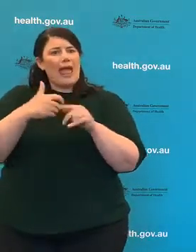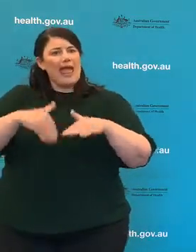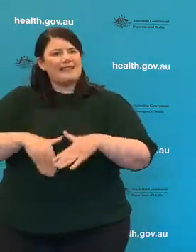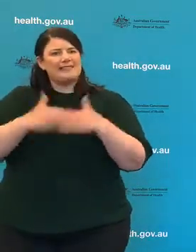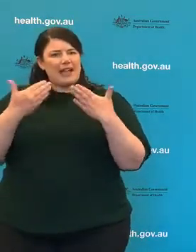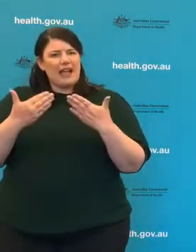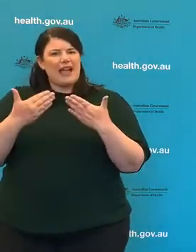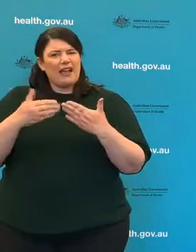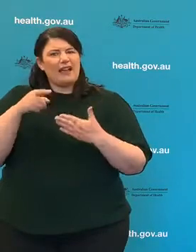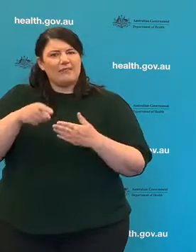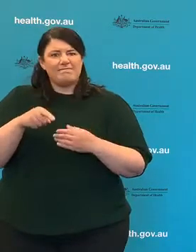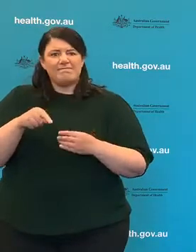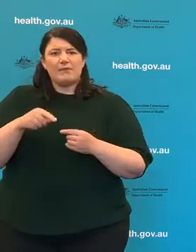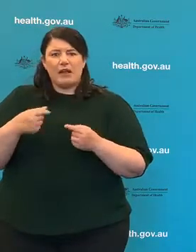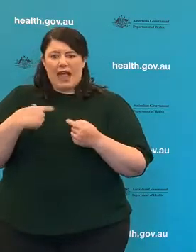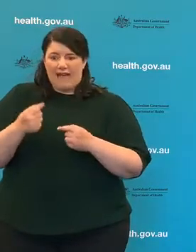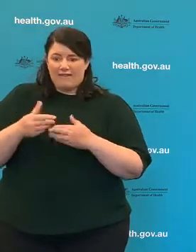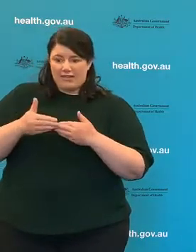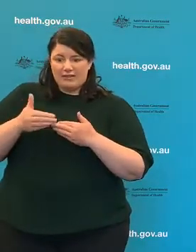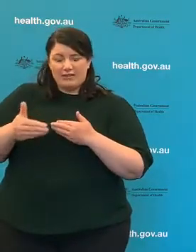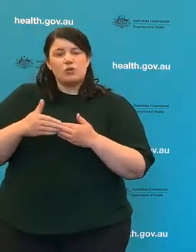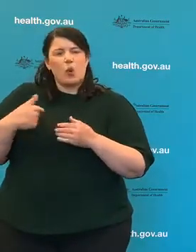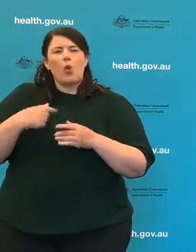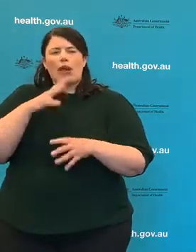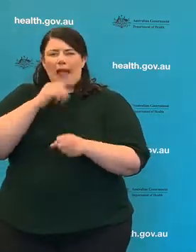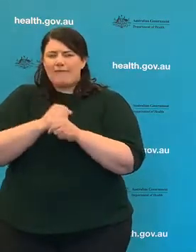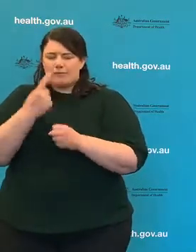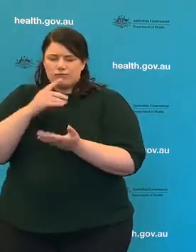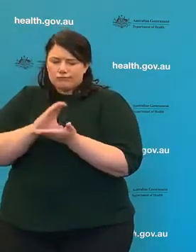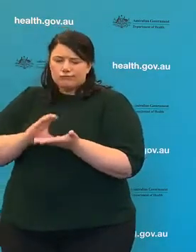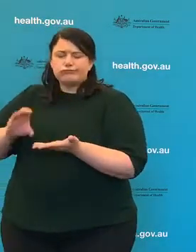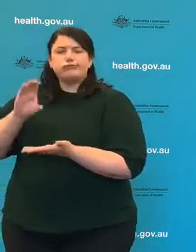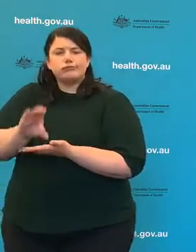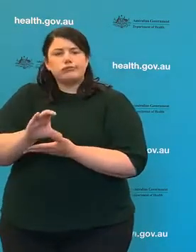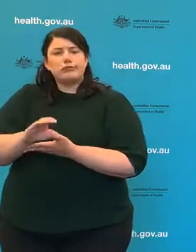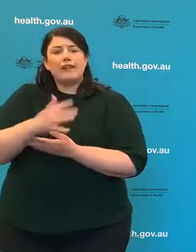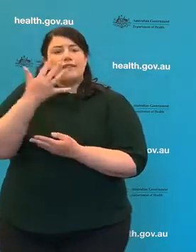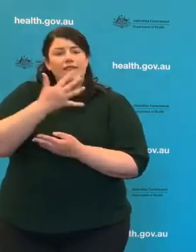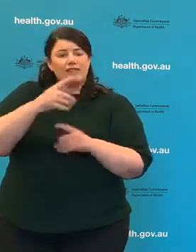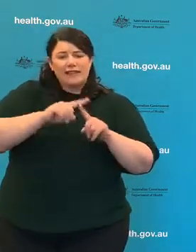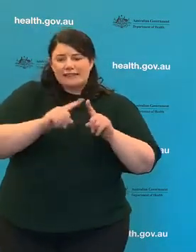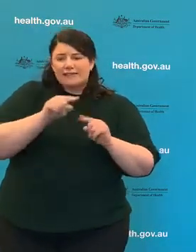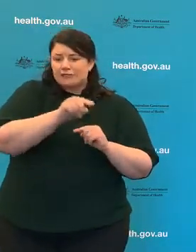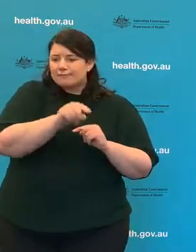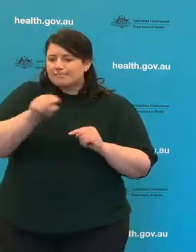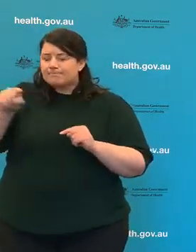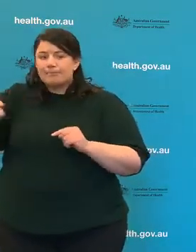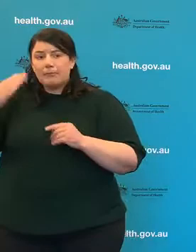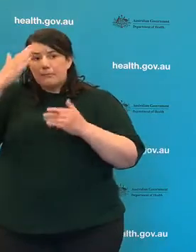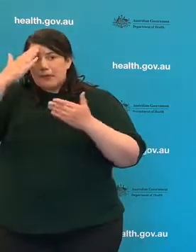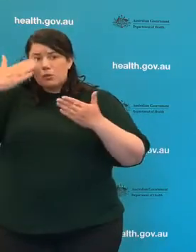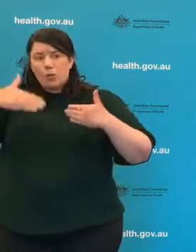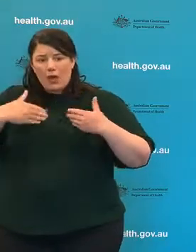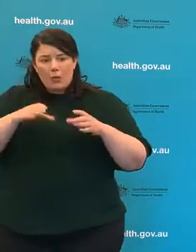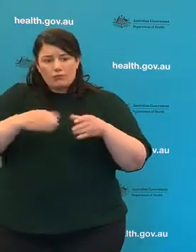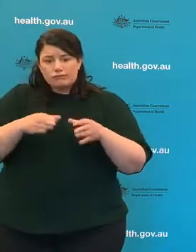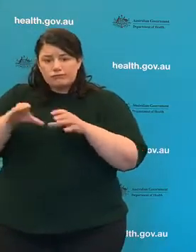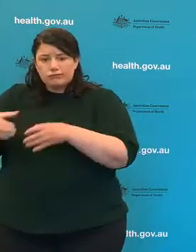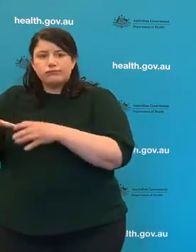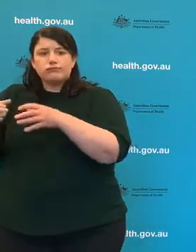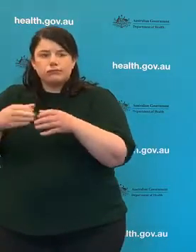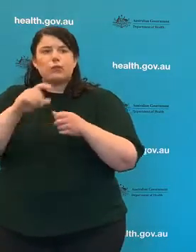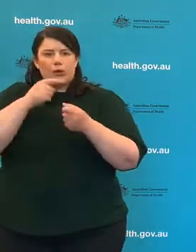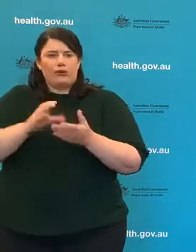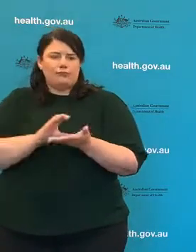next week, the $26.9 million investment in 15 dedicated mental health clinics across Victoria goes